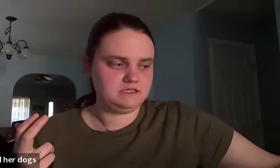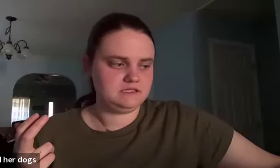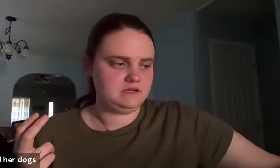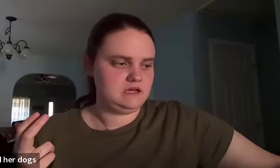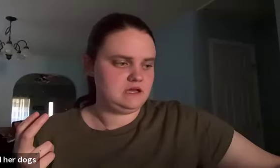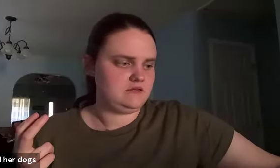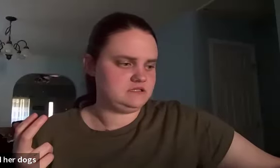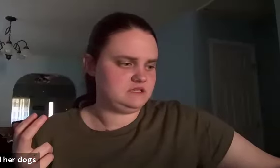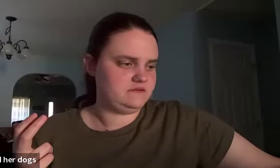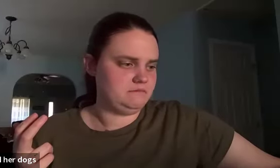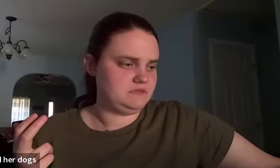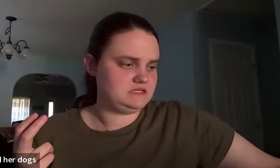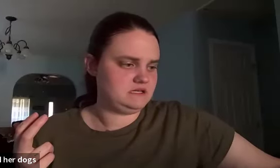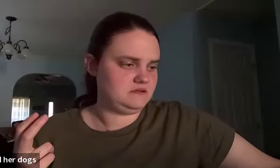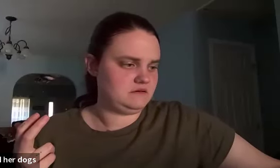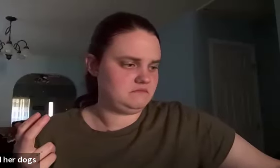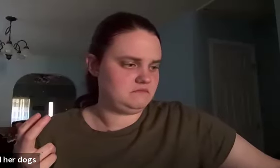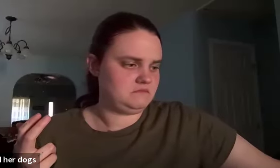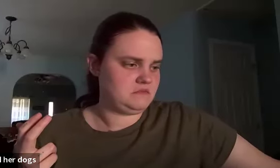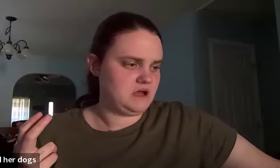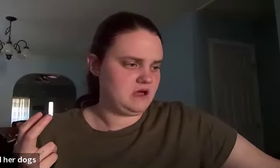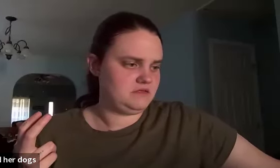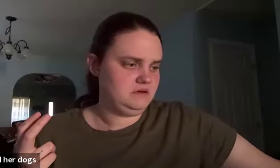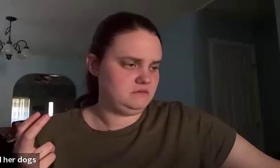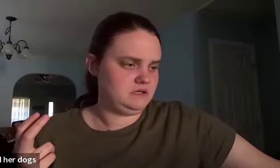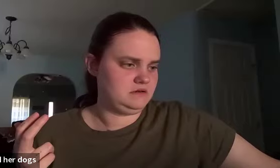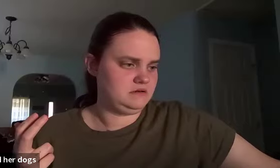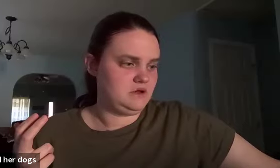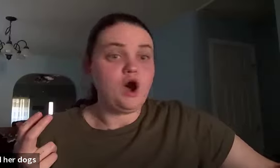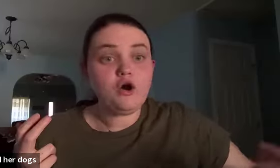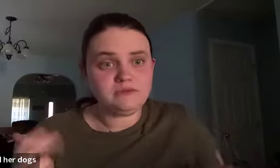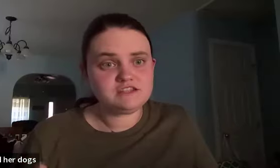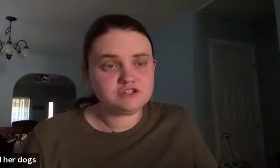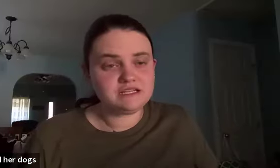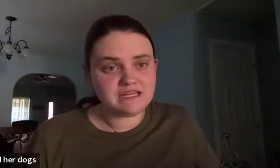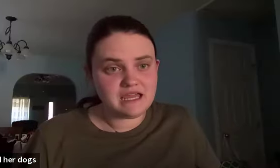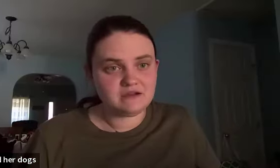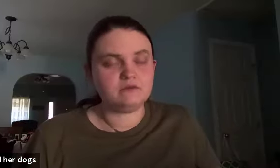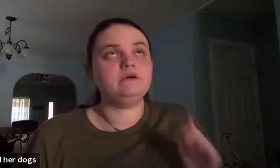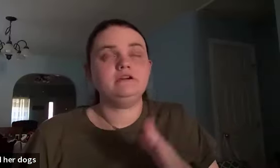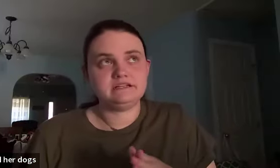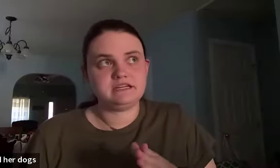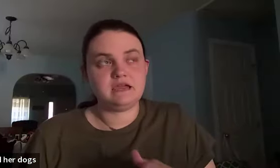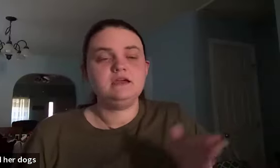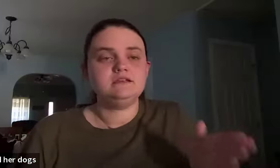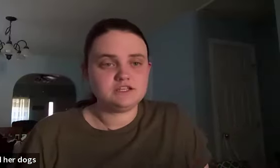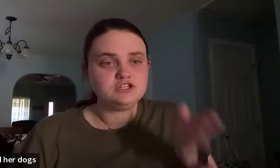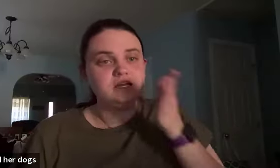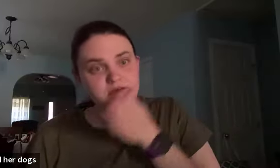promise. And then I was thinking if I missed anything. I think yesterday, today, or we already did today. Yesterday and